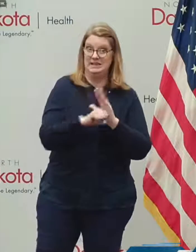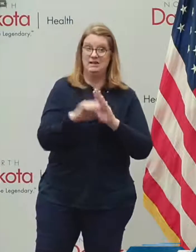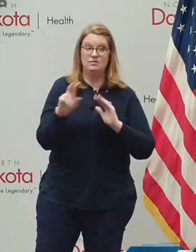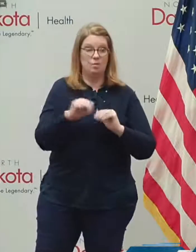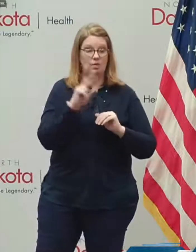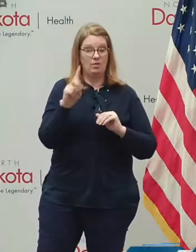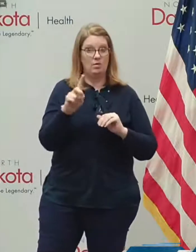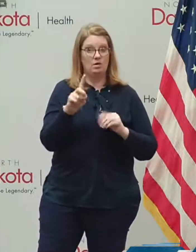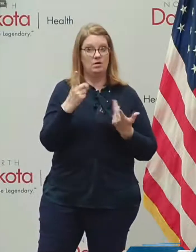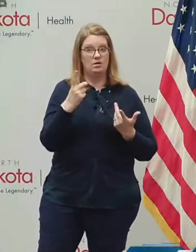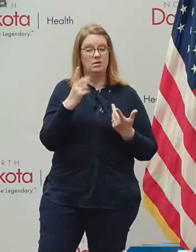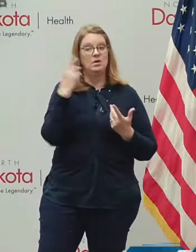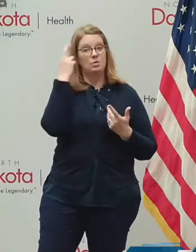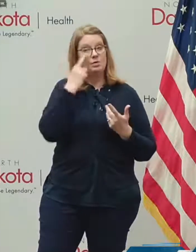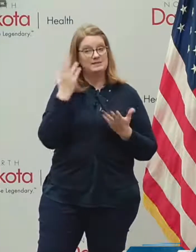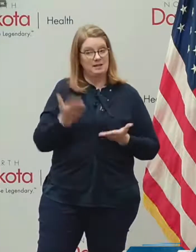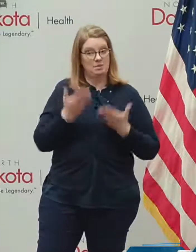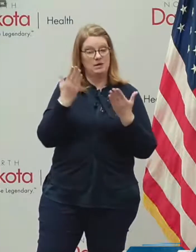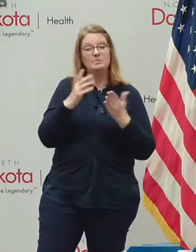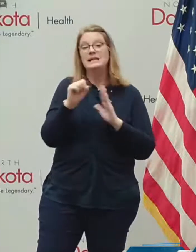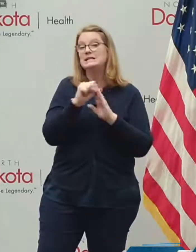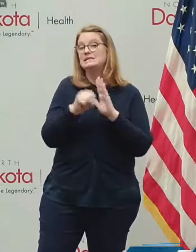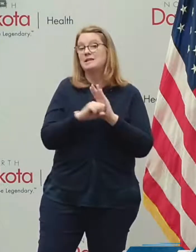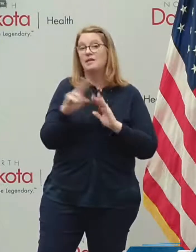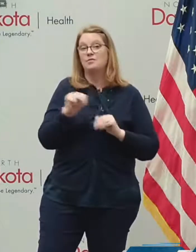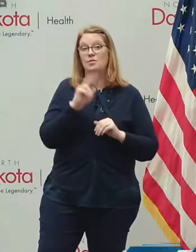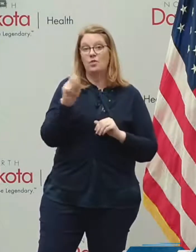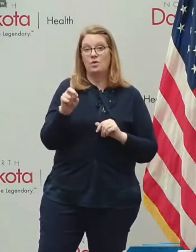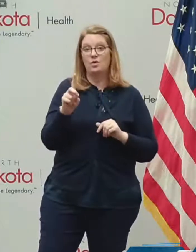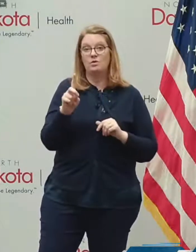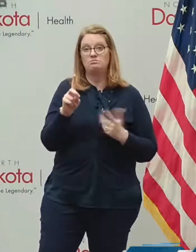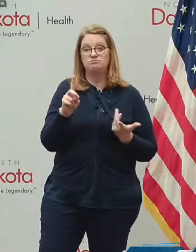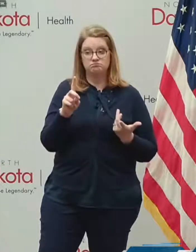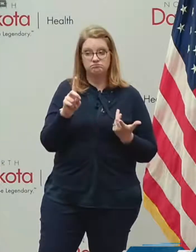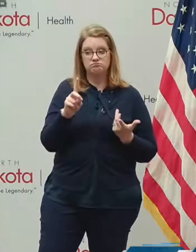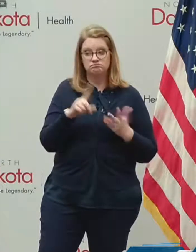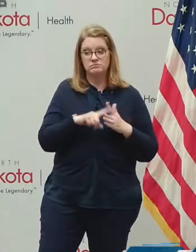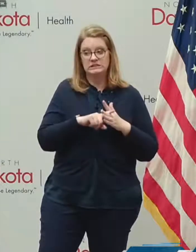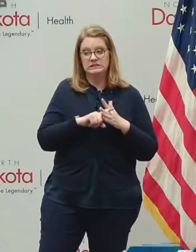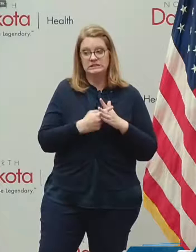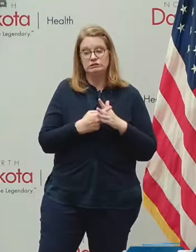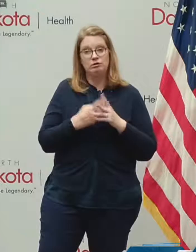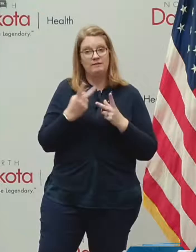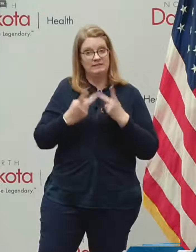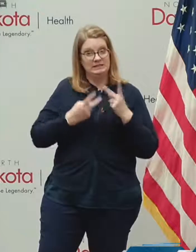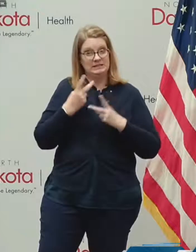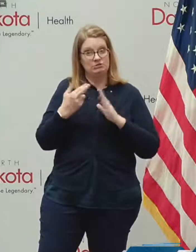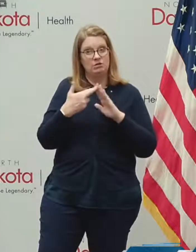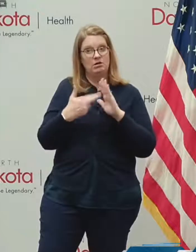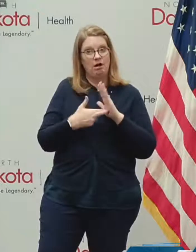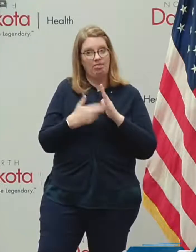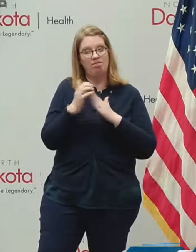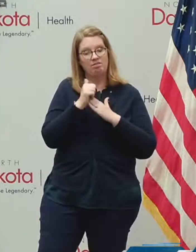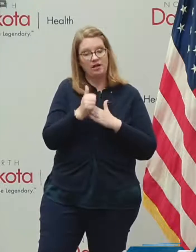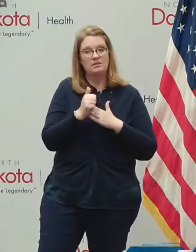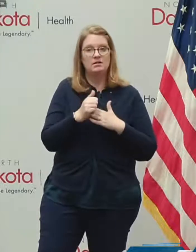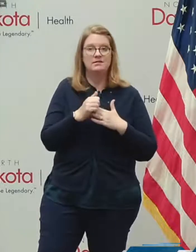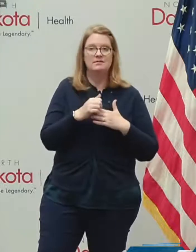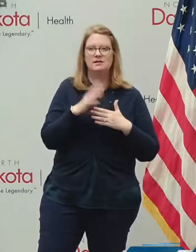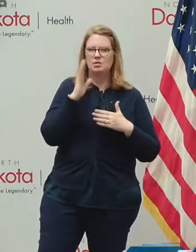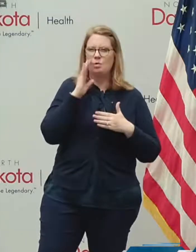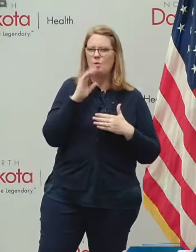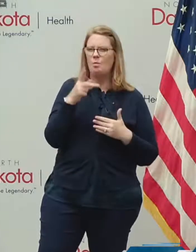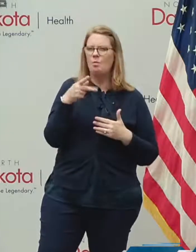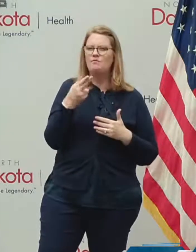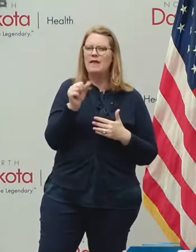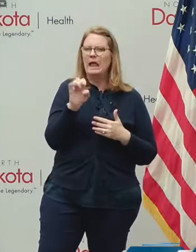bring this up, the state of North Dakota started visitation guidelines opening, phased reopening as we